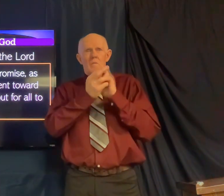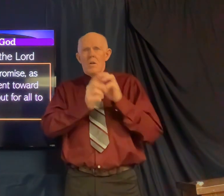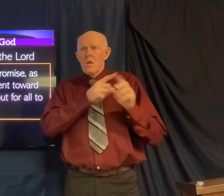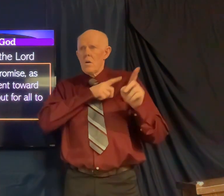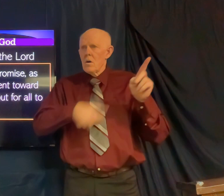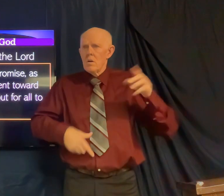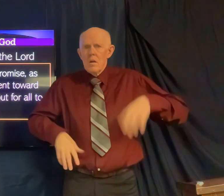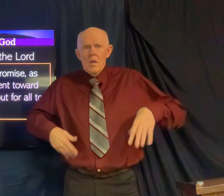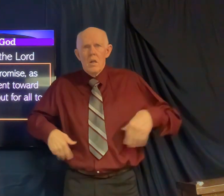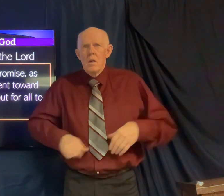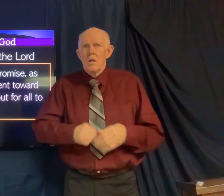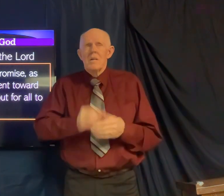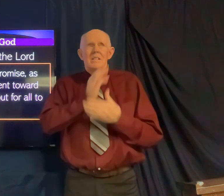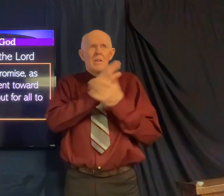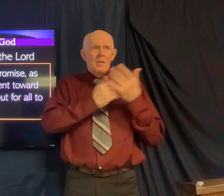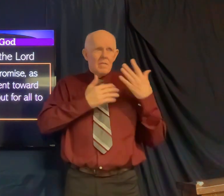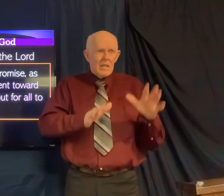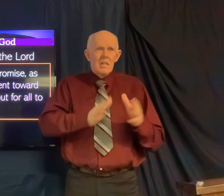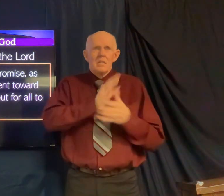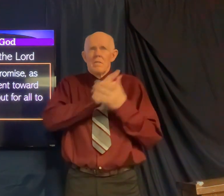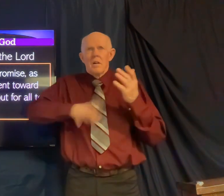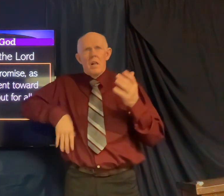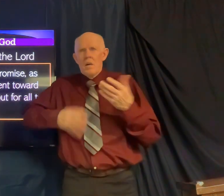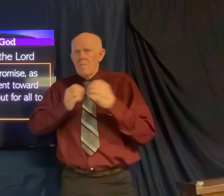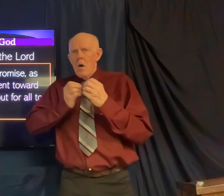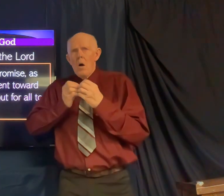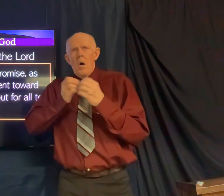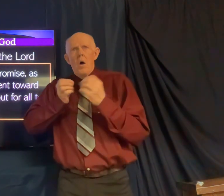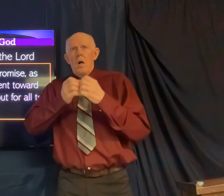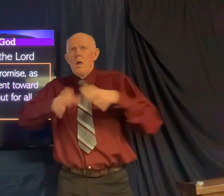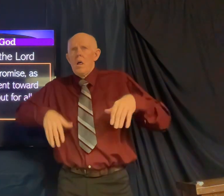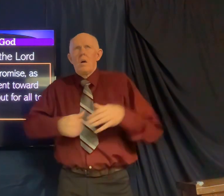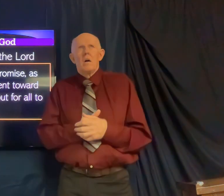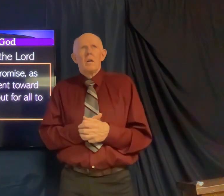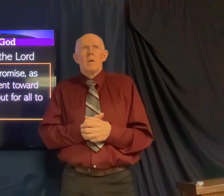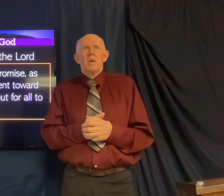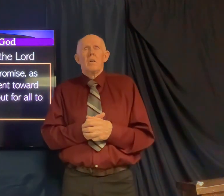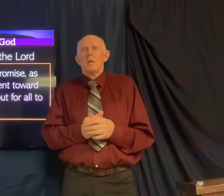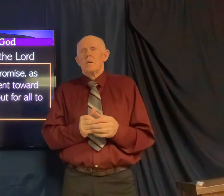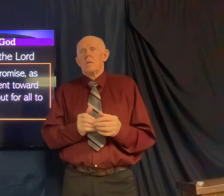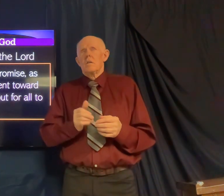Some have not yet repented. He wants more.